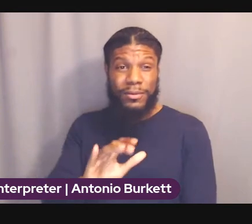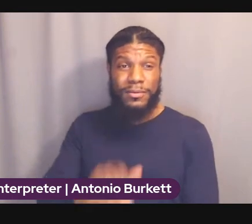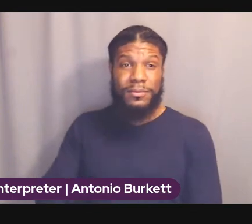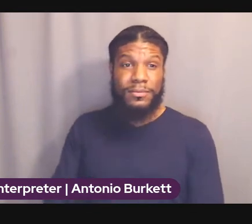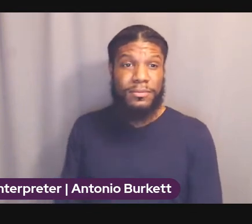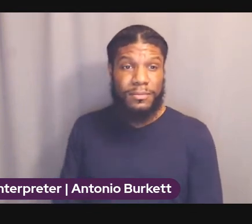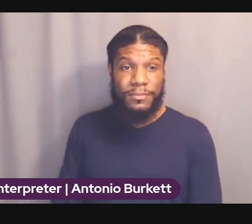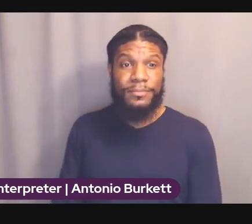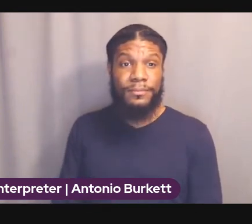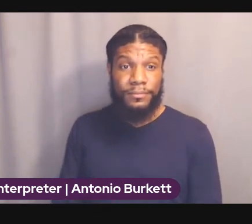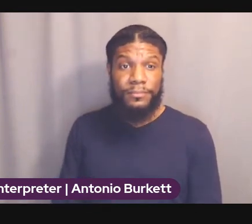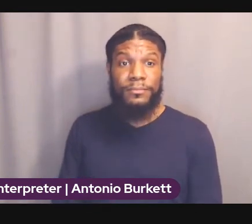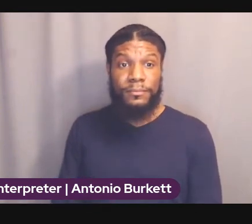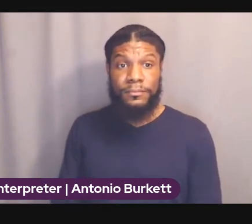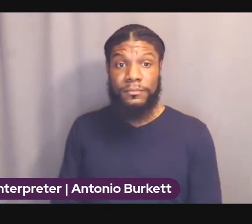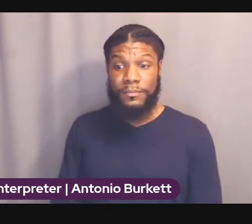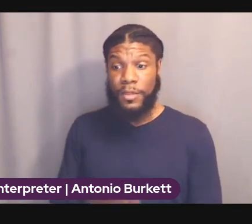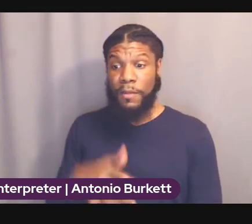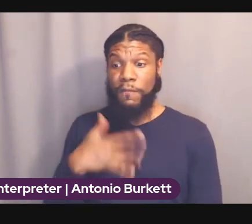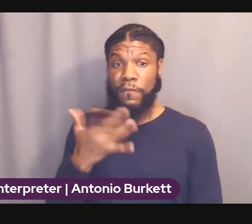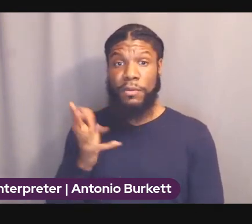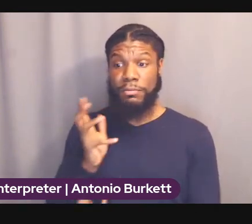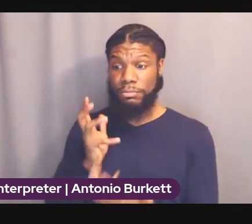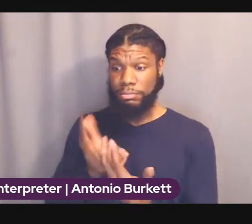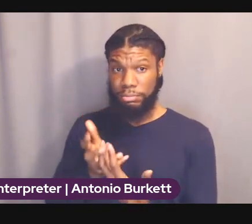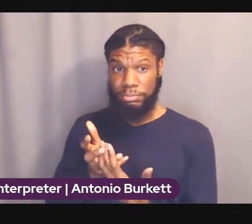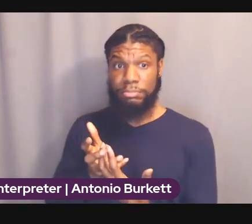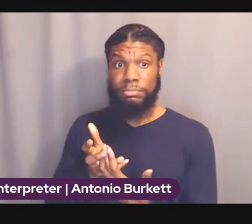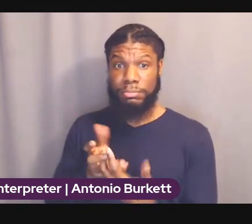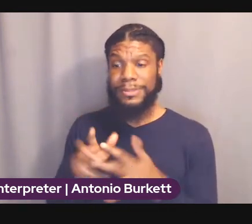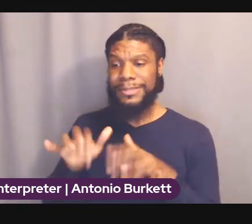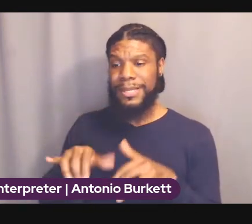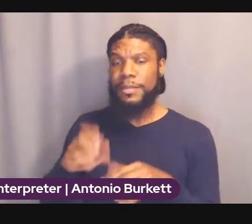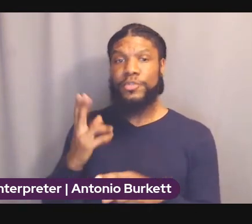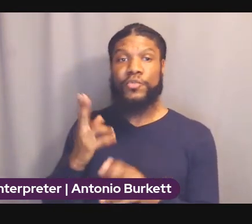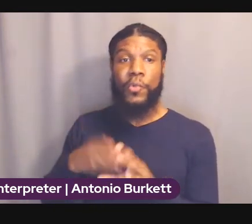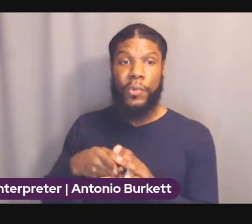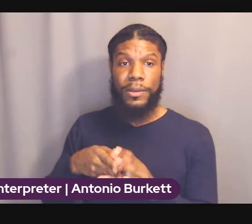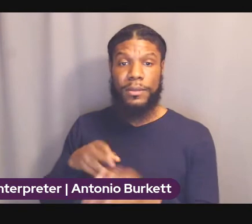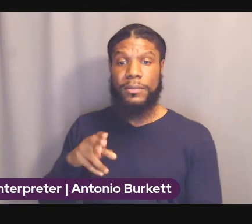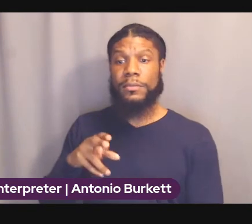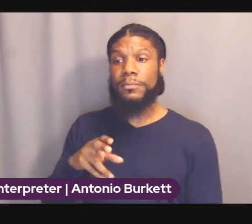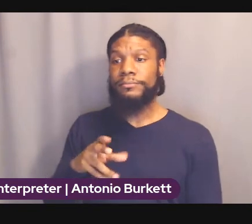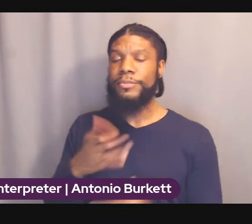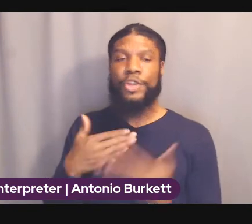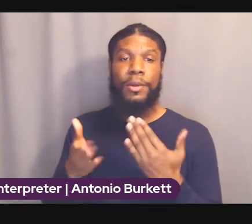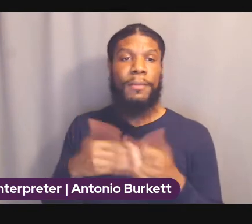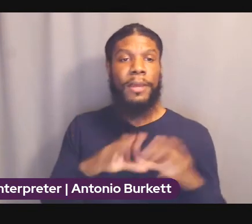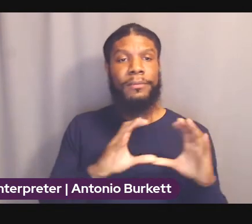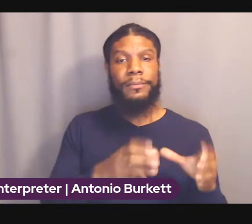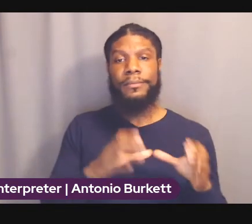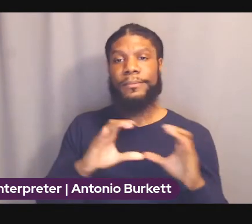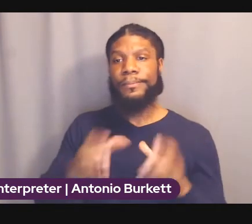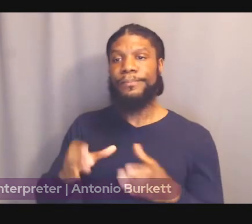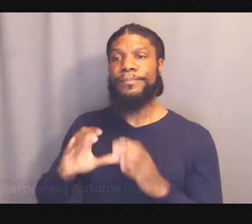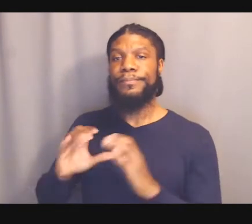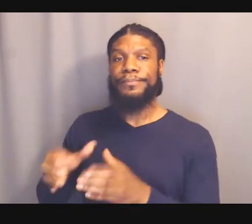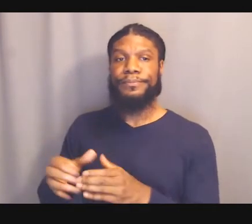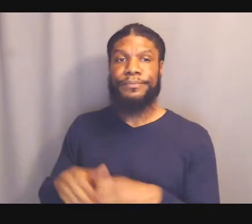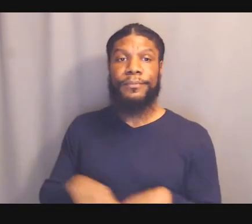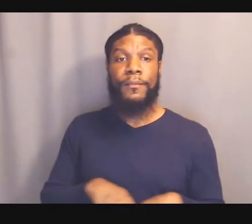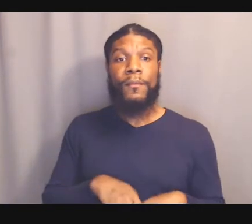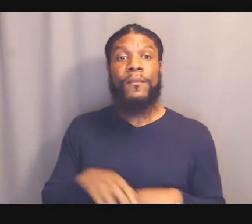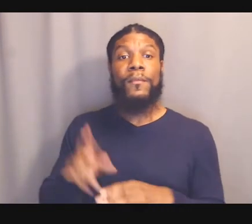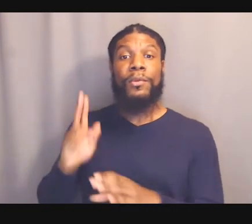So if that's you, type join in the chat. Now, if you've typed join, or if you typed saved, or if you typed